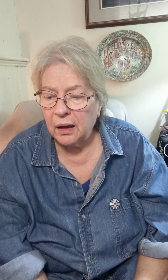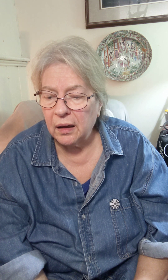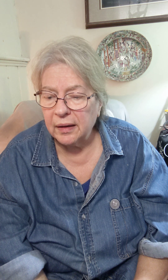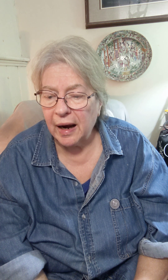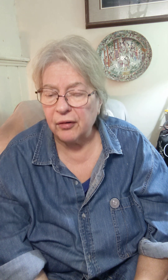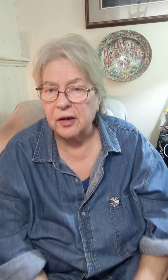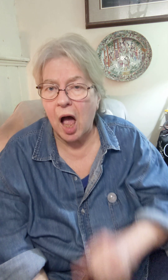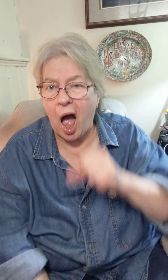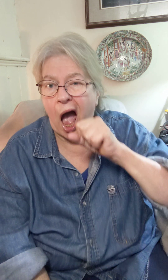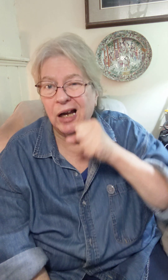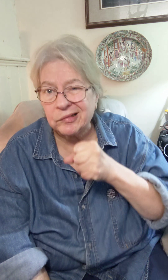A carrot.